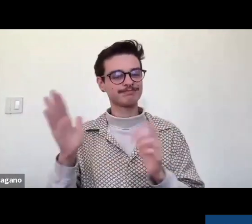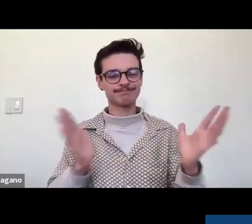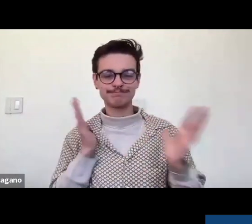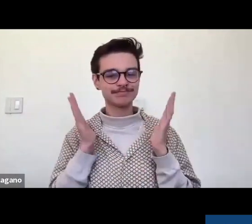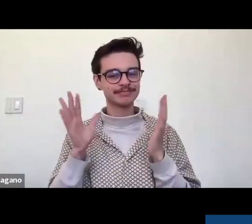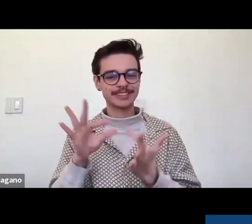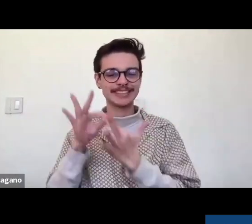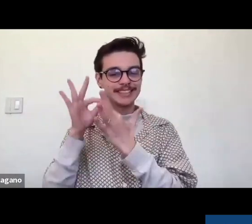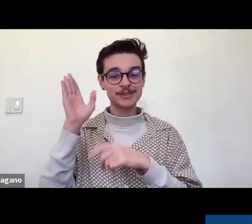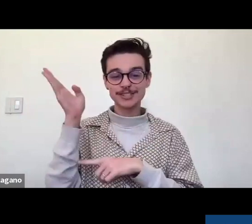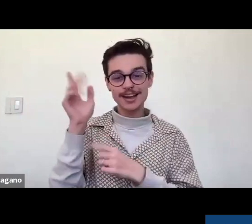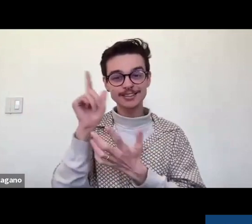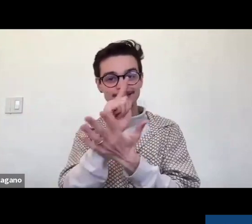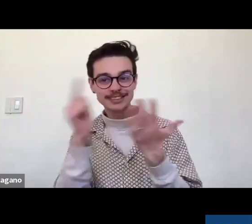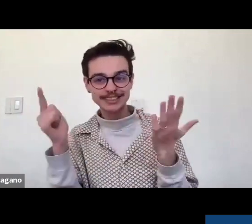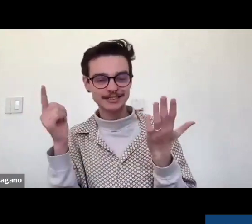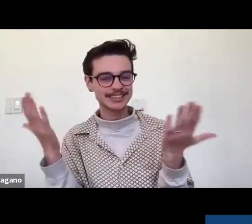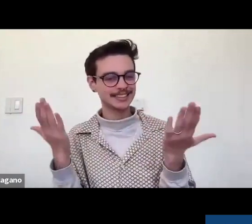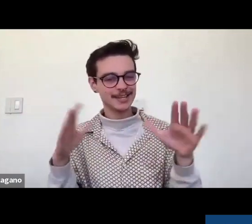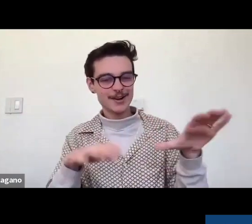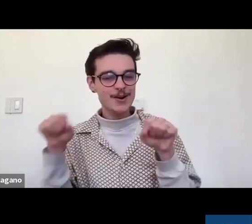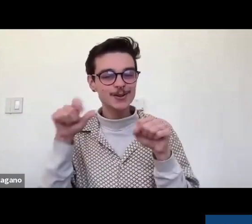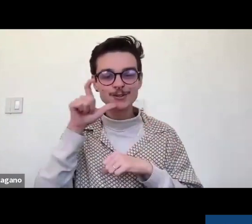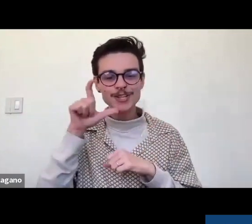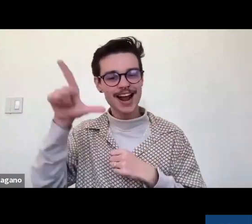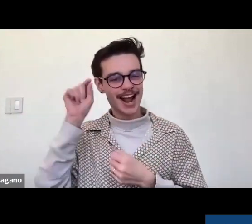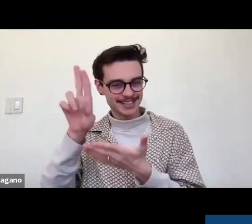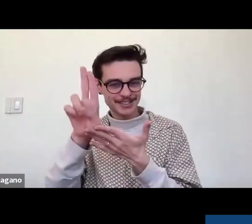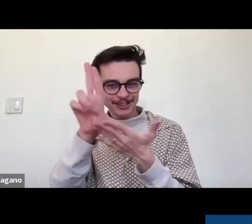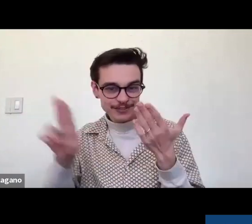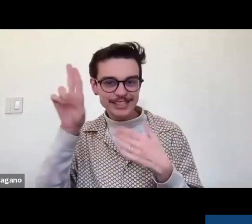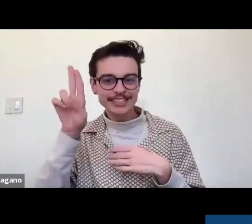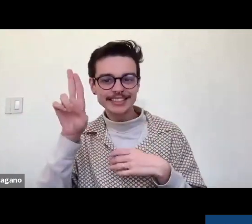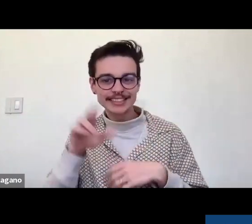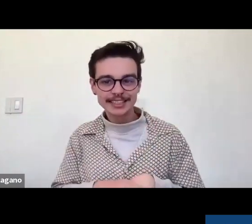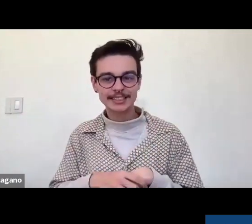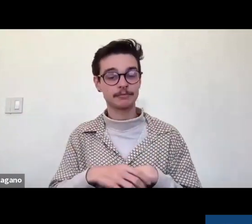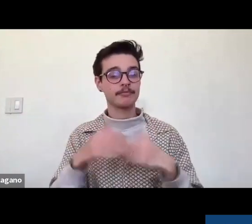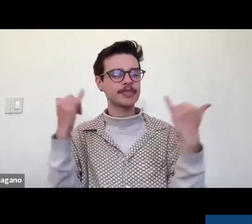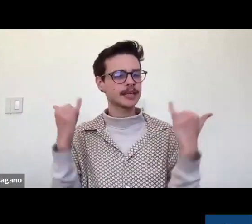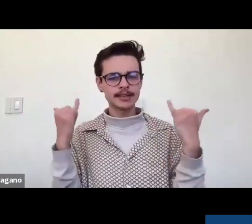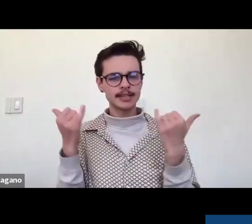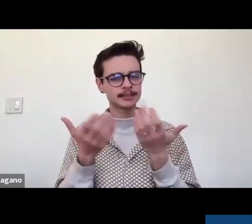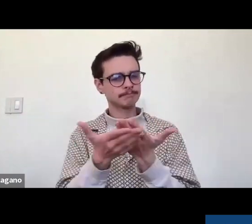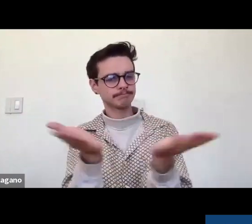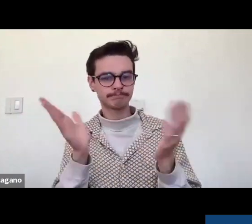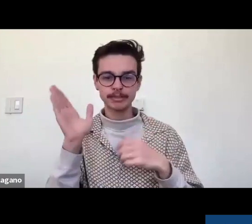to the PhD in Educational Neuroscience Distinguished Lecture Series hosted by Gallaudet University.